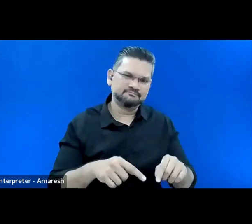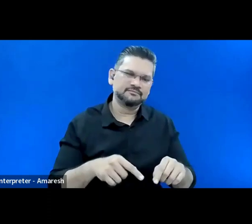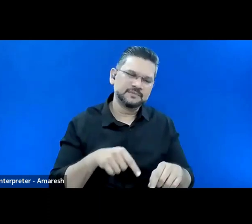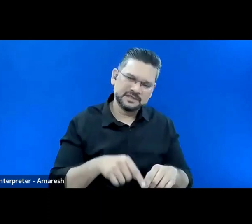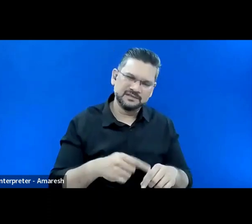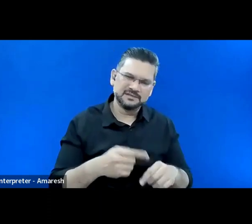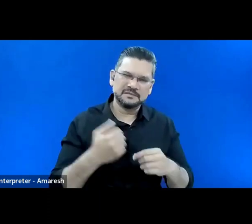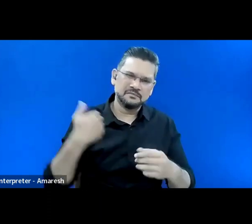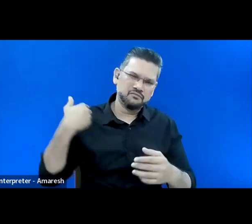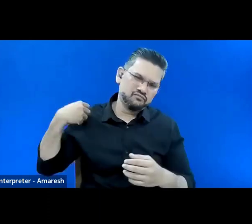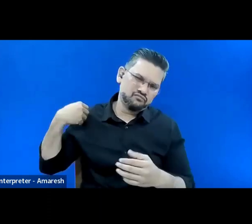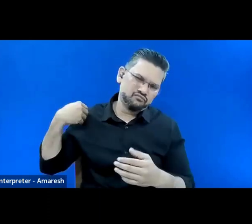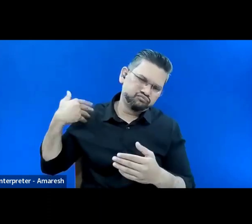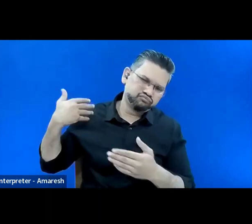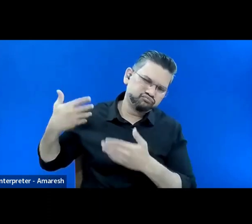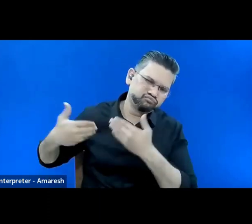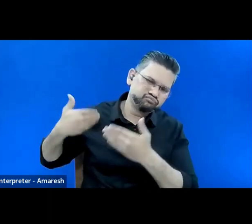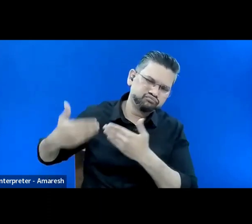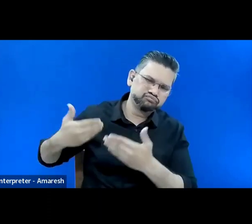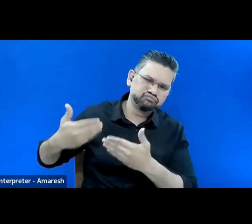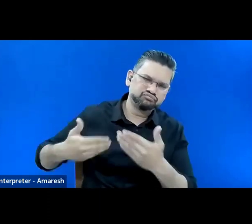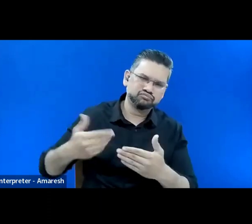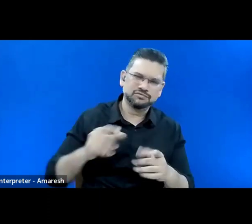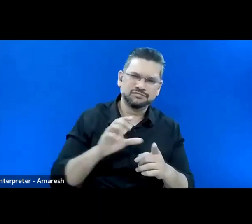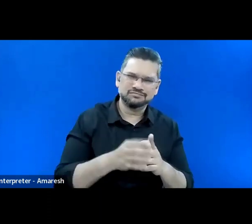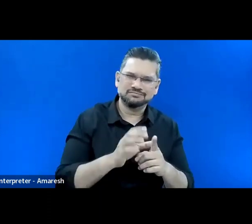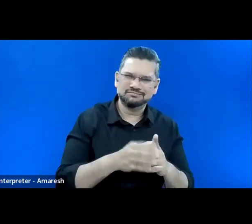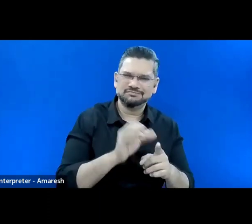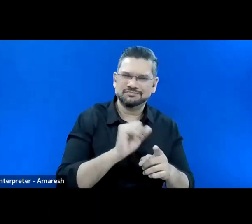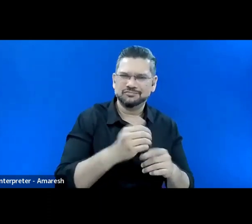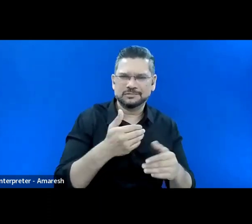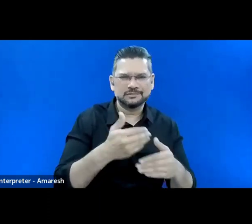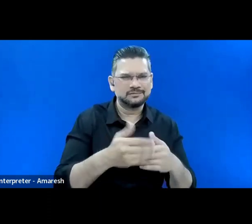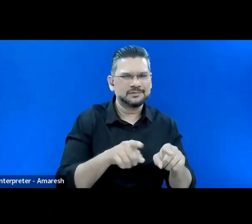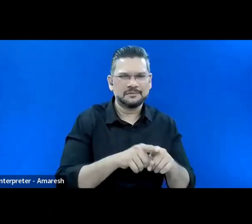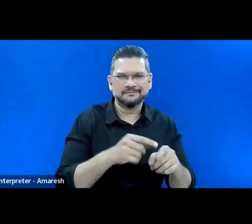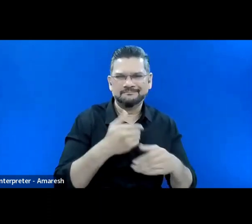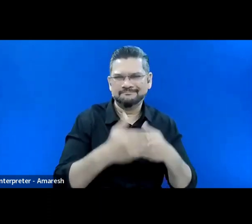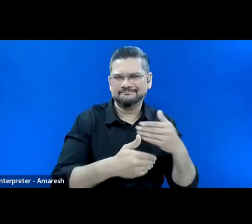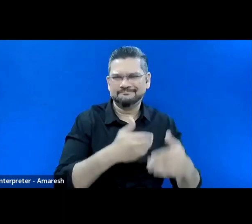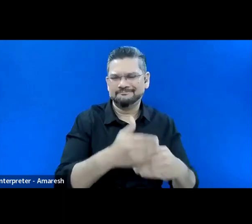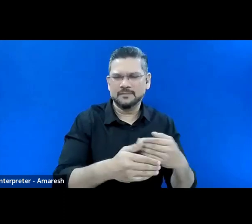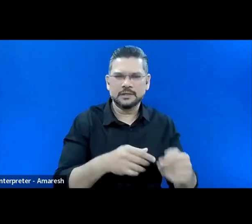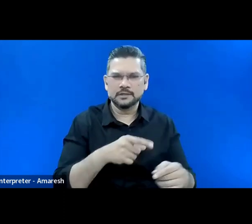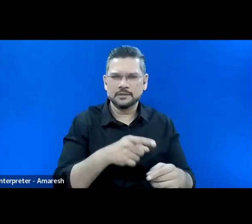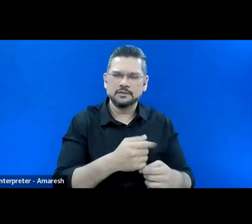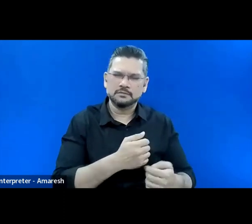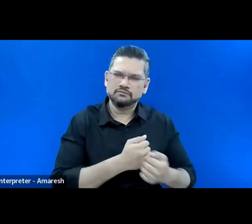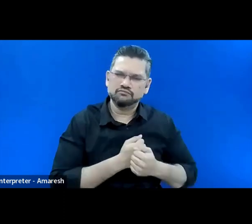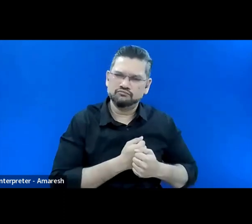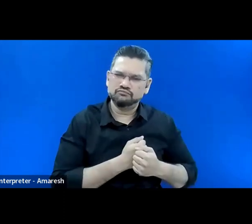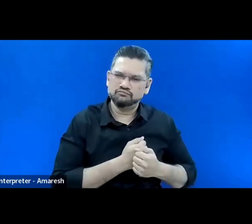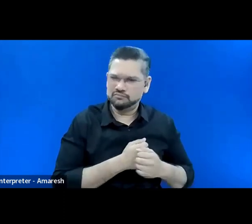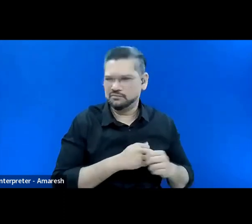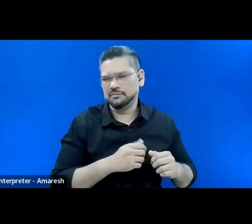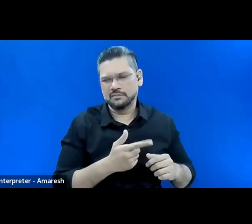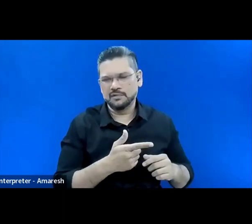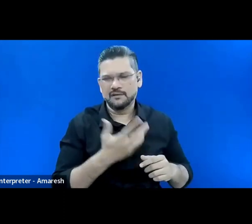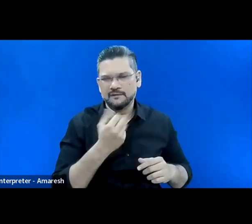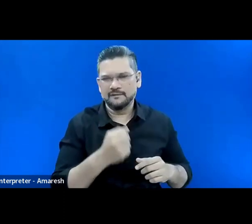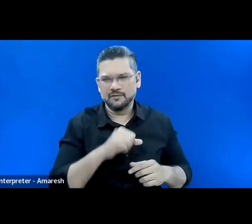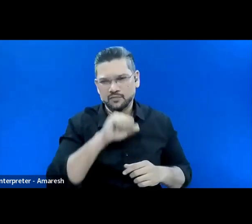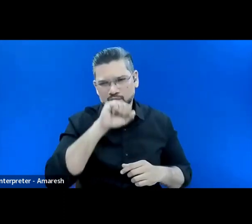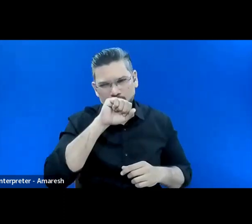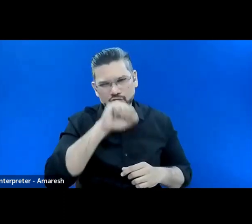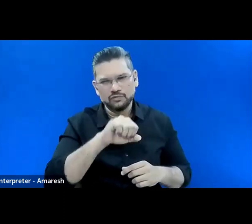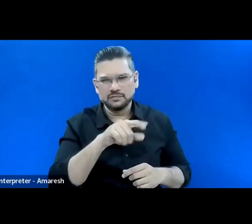generations, certain cultural practices that have been perpetuated, things that people hold dearest to their hearts, whether it's from religious practices, just